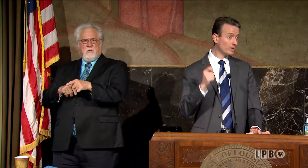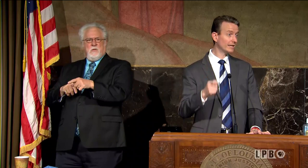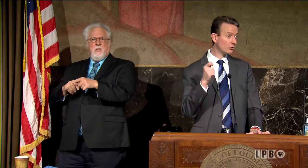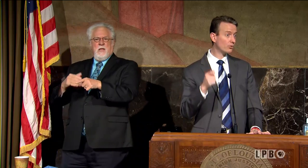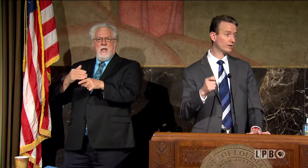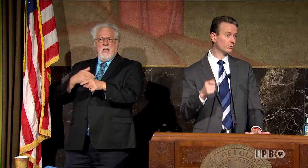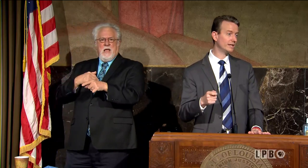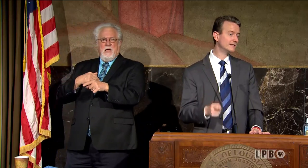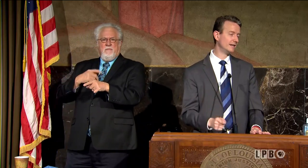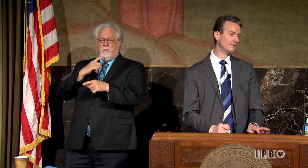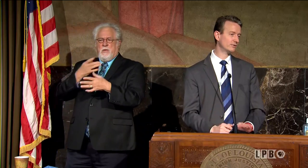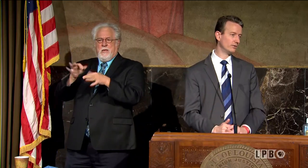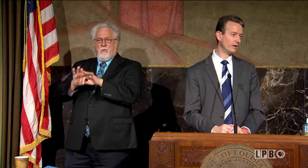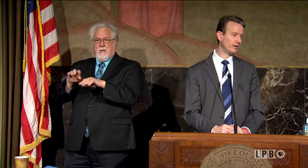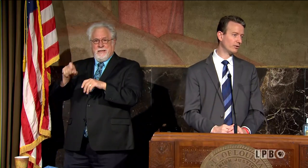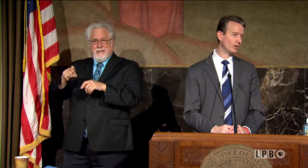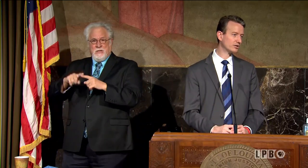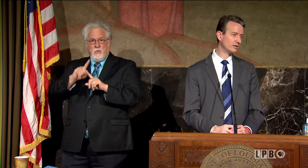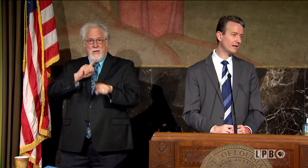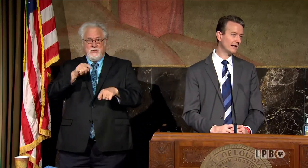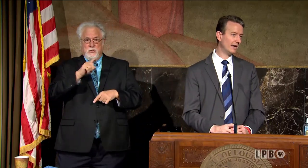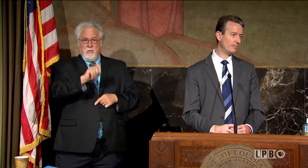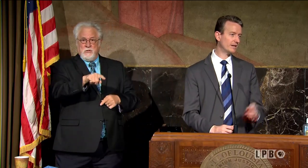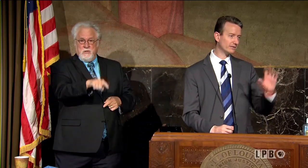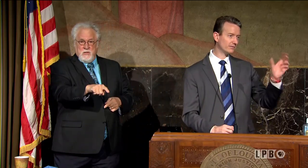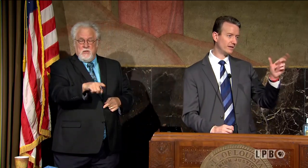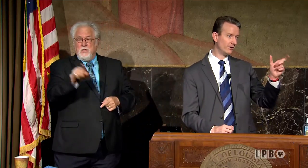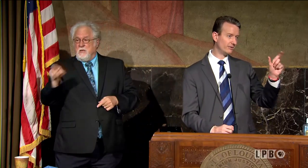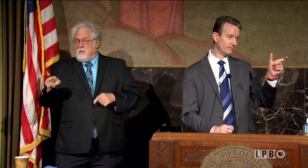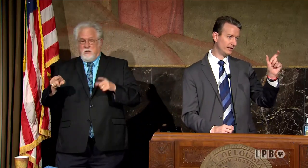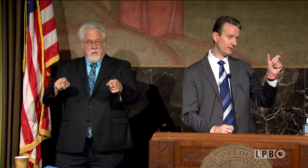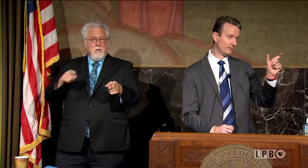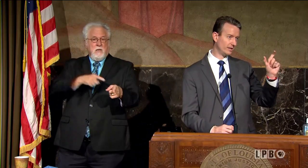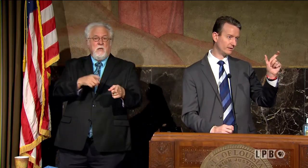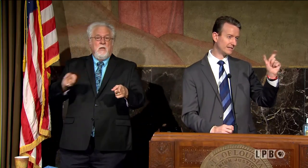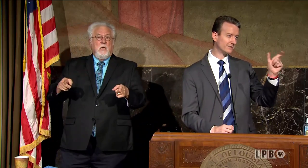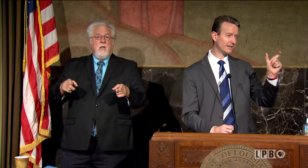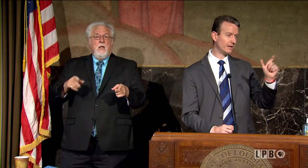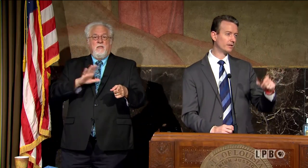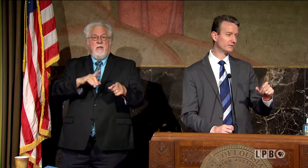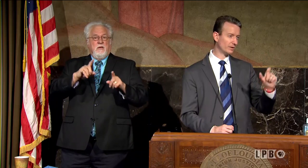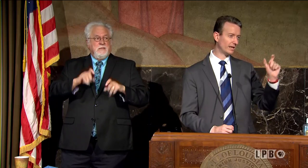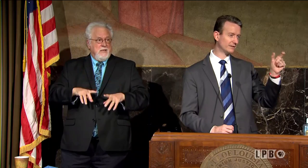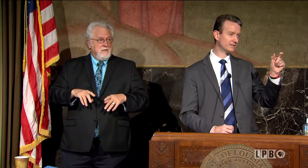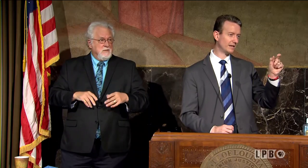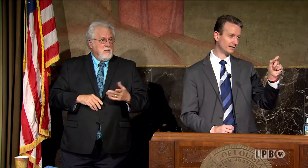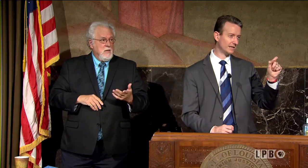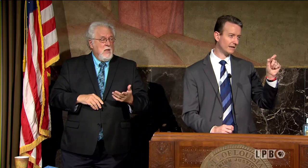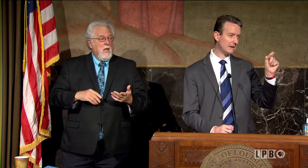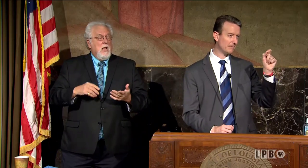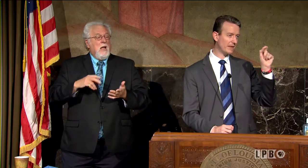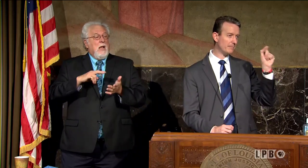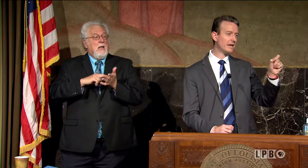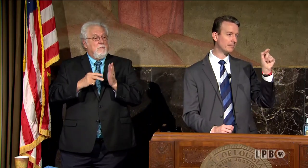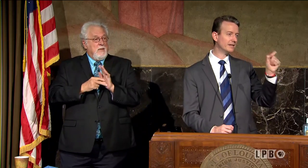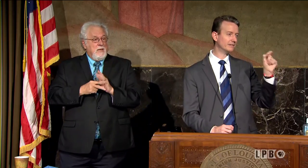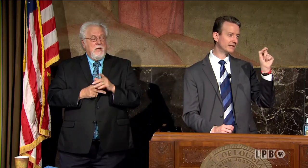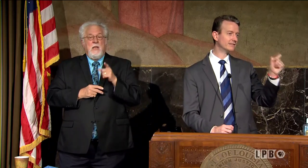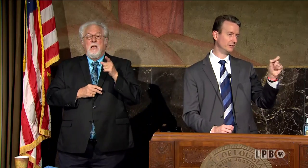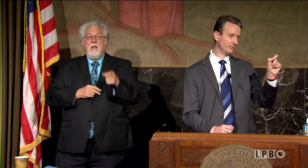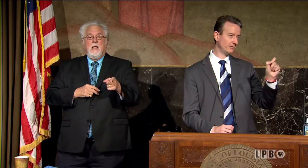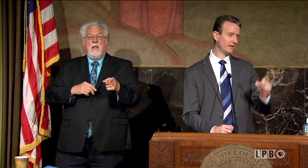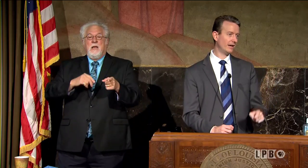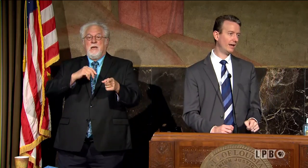a really critical need to answer the question because of their test dynamics. And what I guess I'm saying is that they may not be